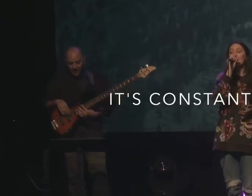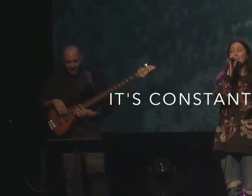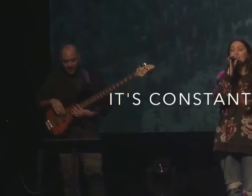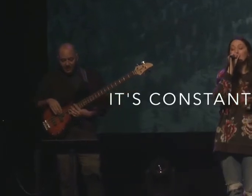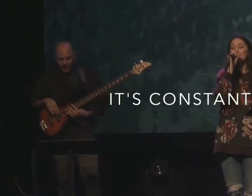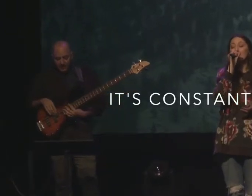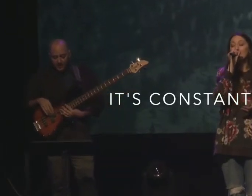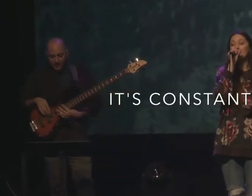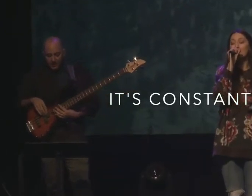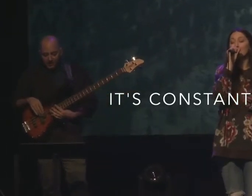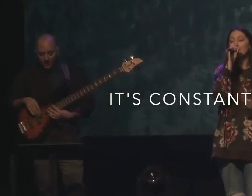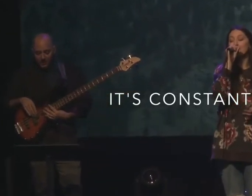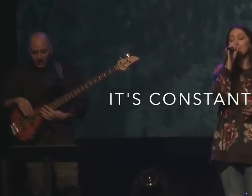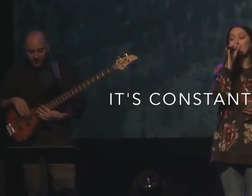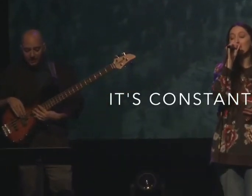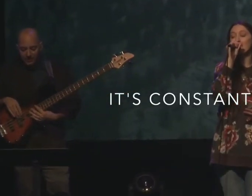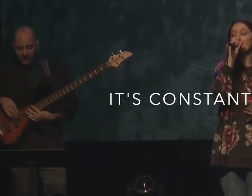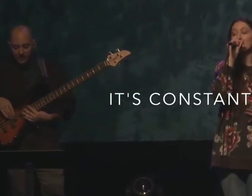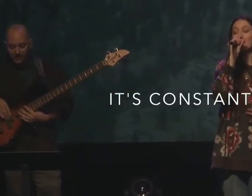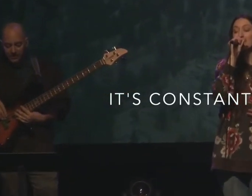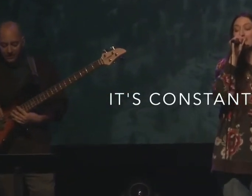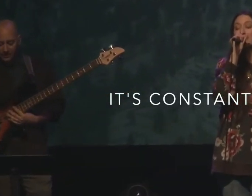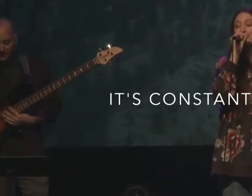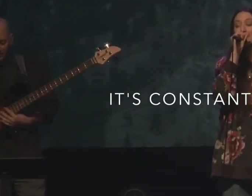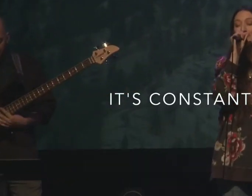It's constant every day.